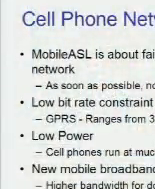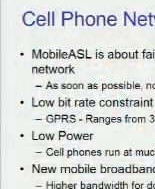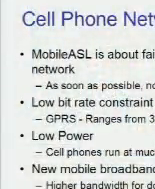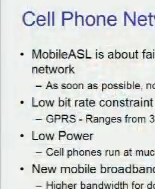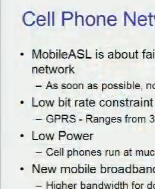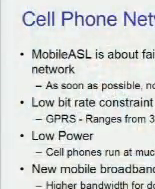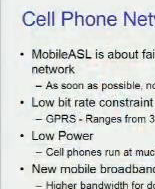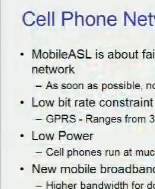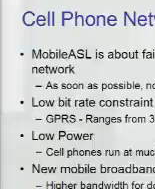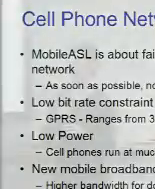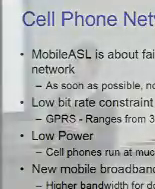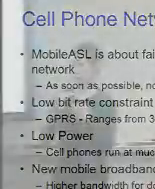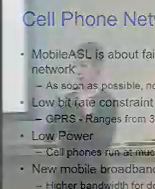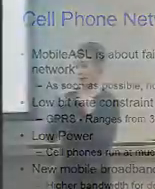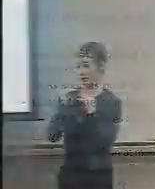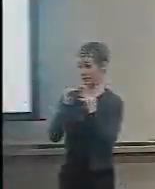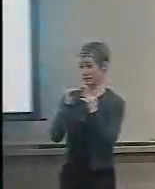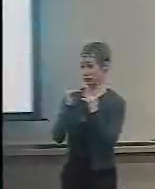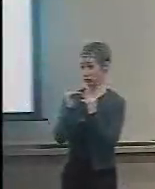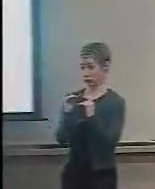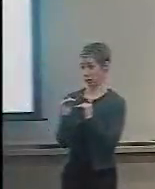So our constraints are,